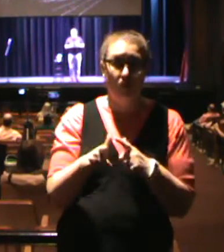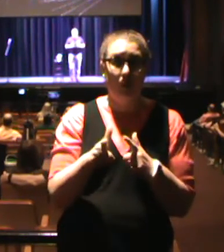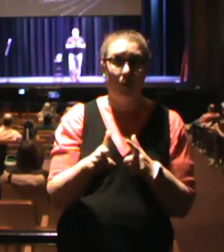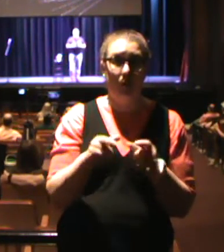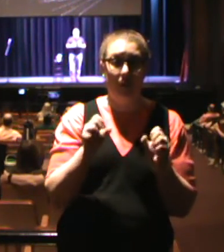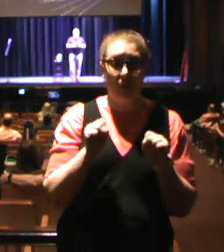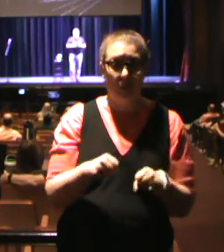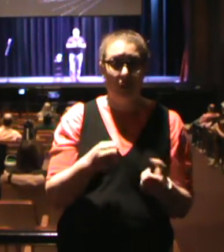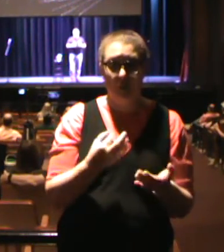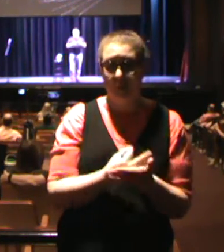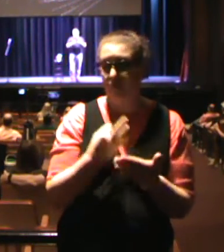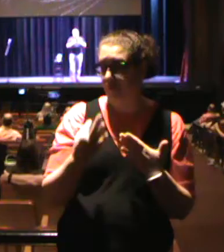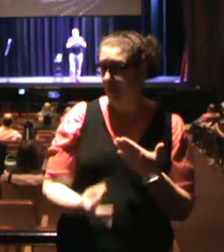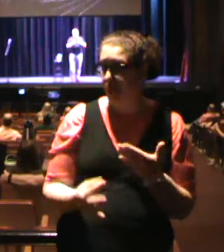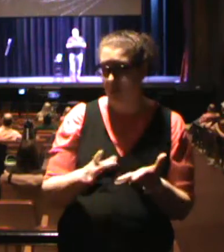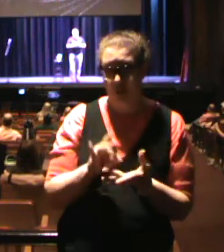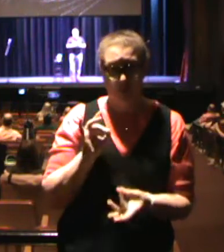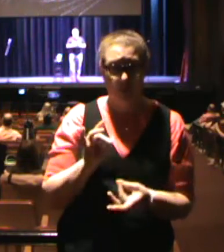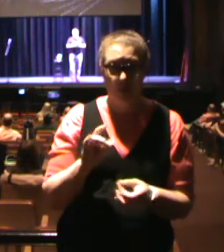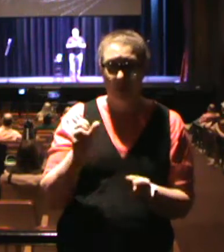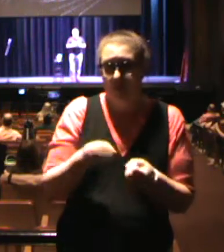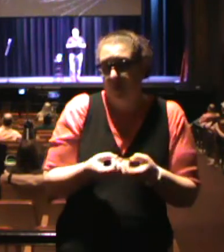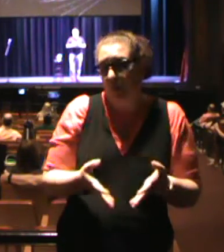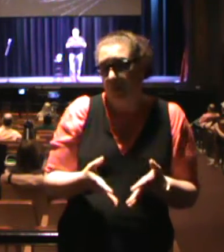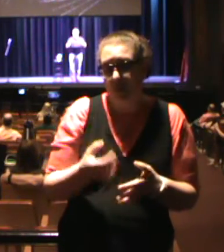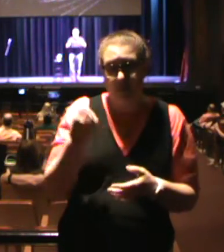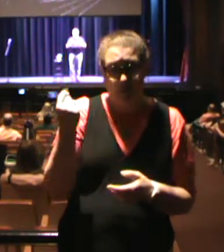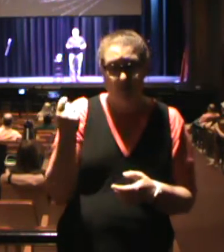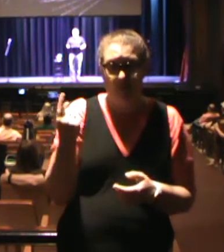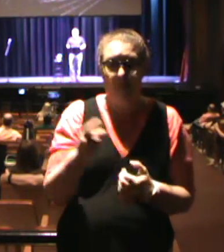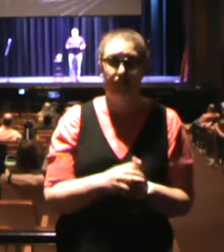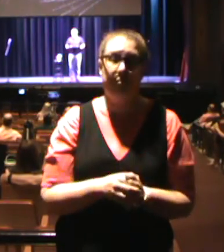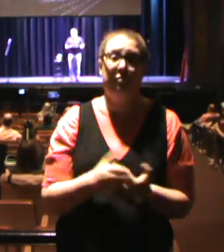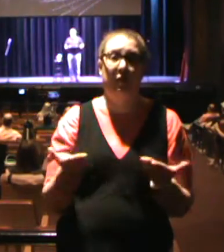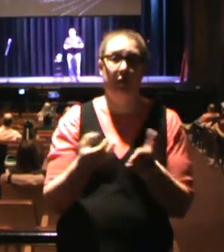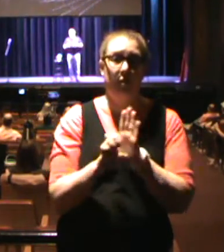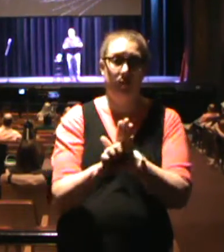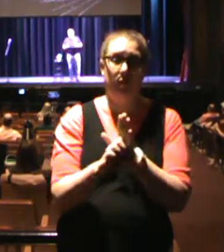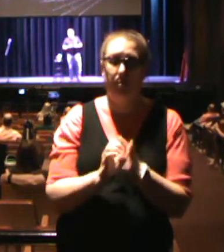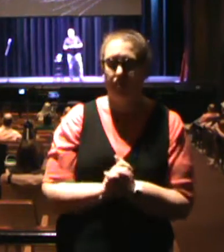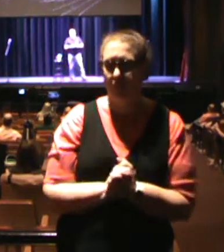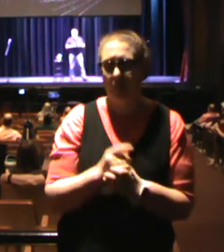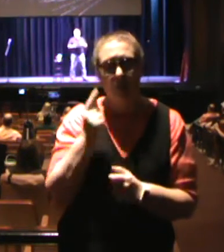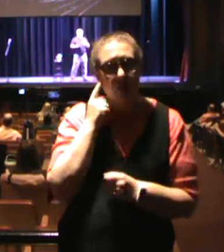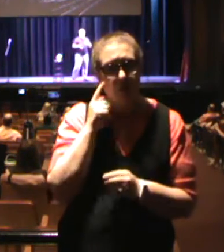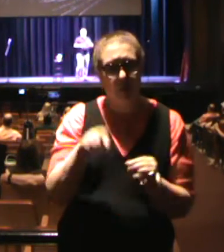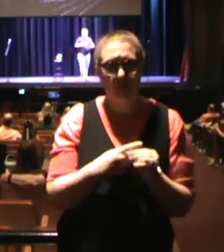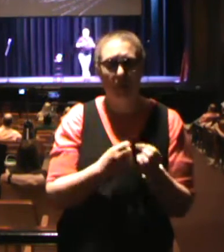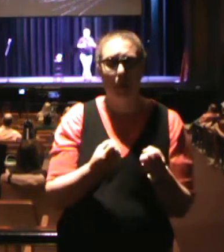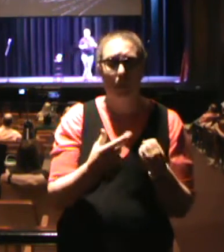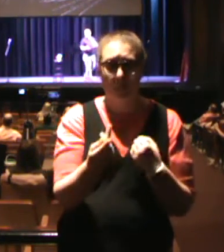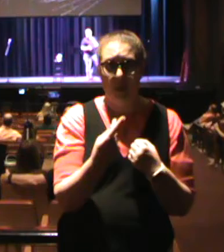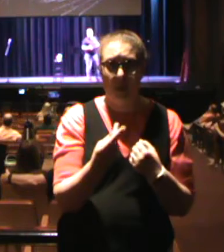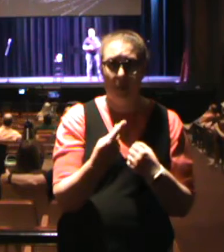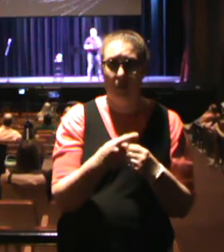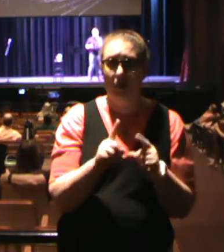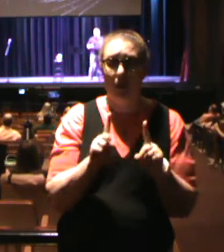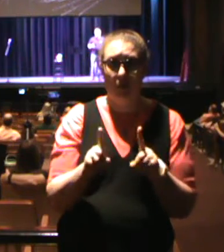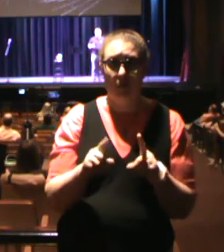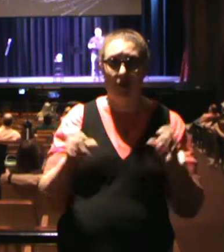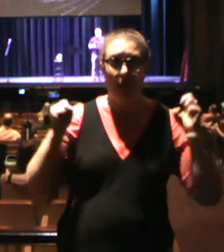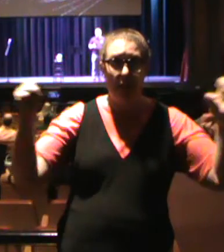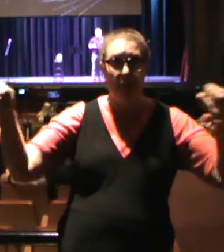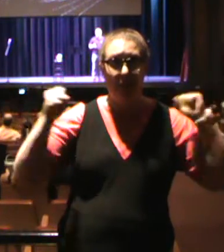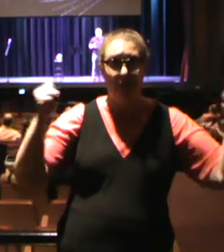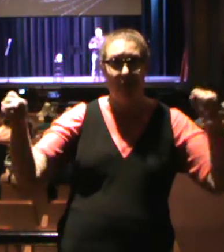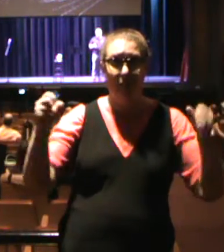away spiritually without us even realizing it. Like, here's an example. Think about how many of us have gone through workout programs in our